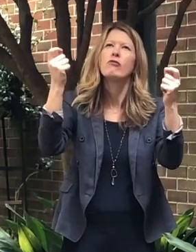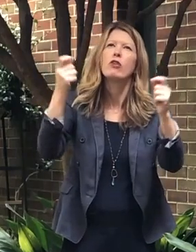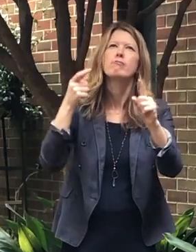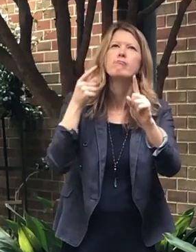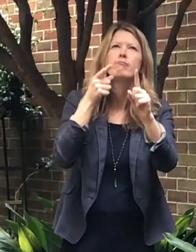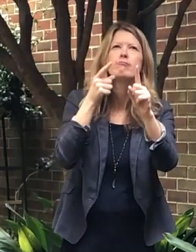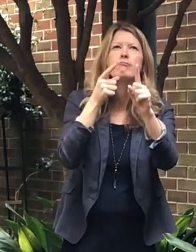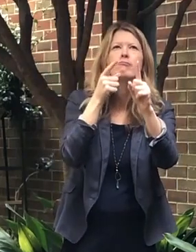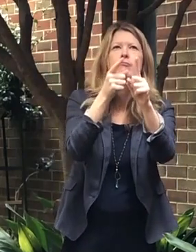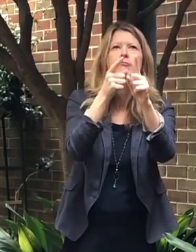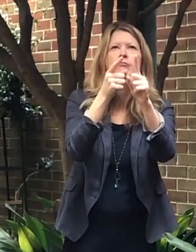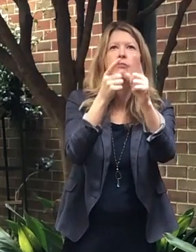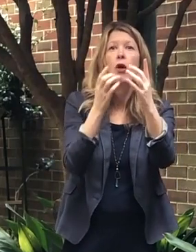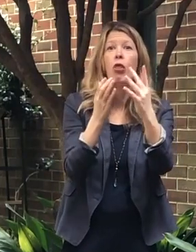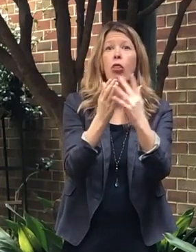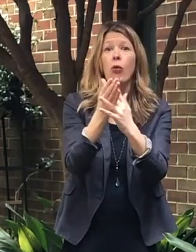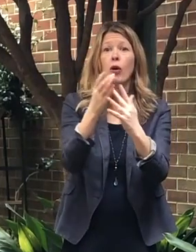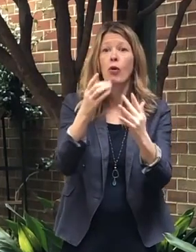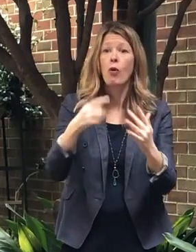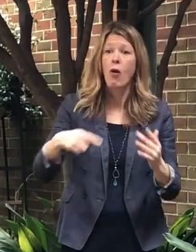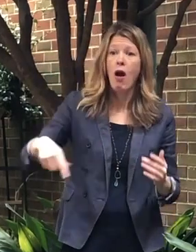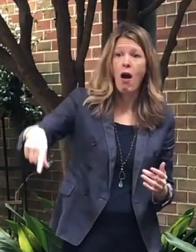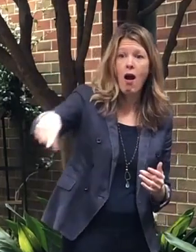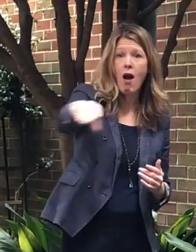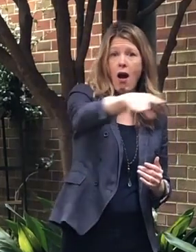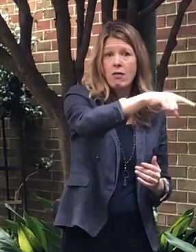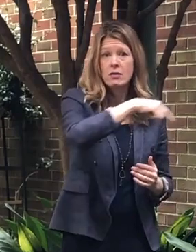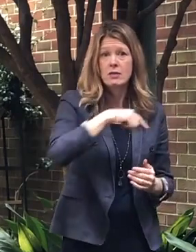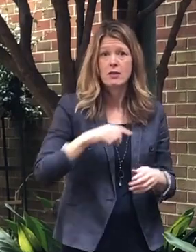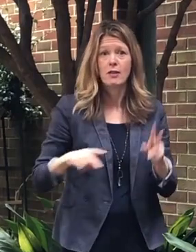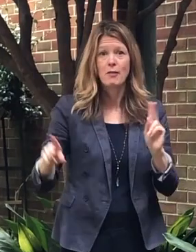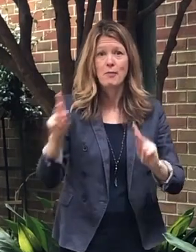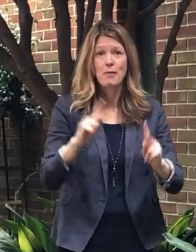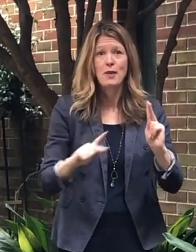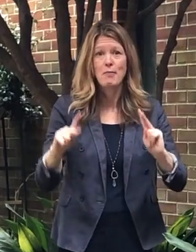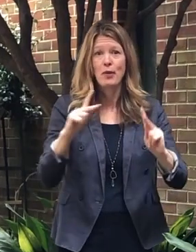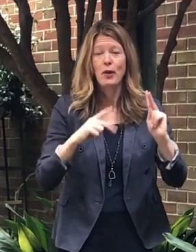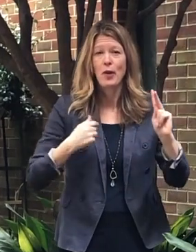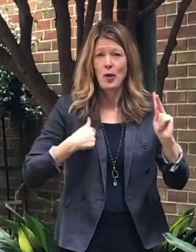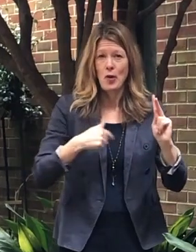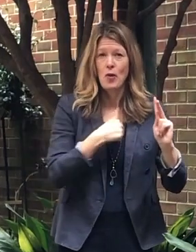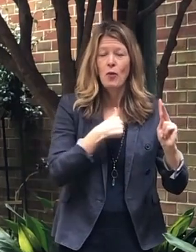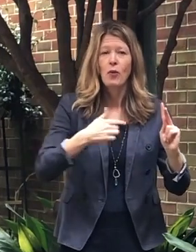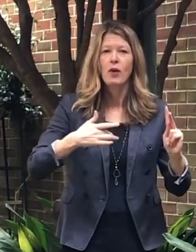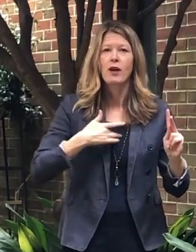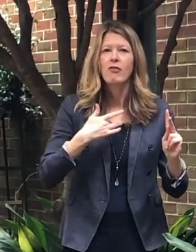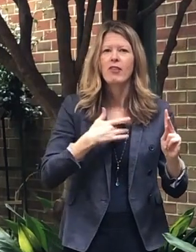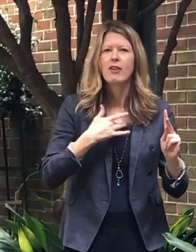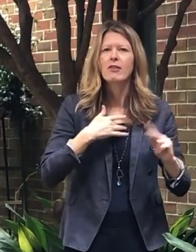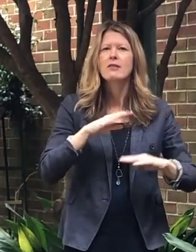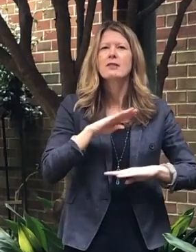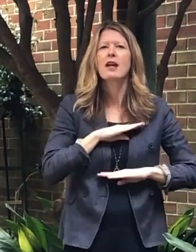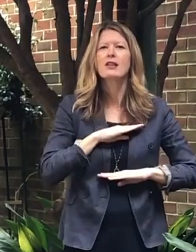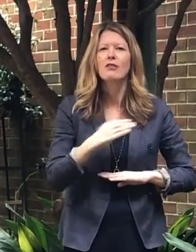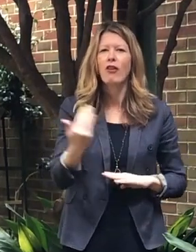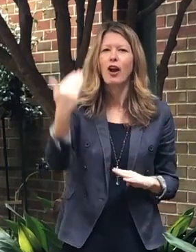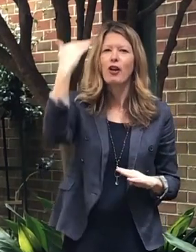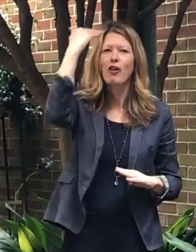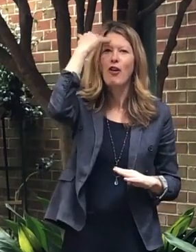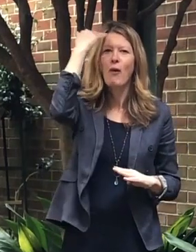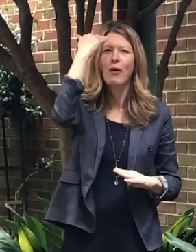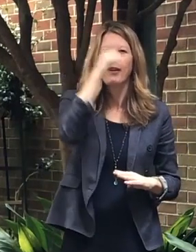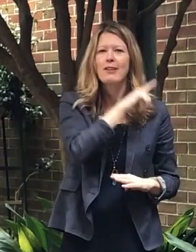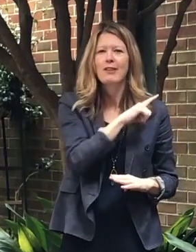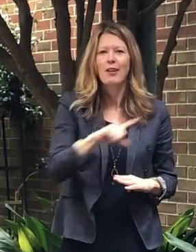and through us spreads in every place the fragrance that comes from knowing him. For